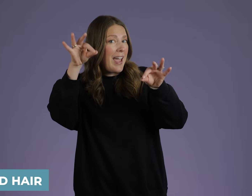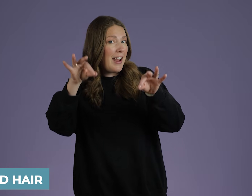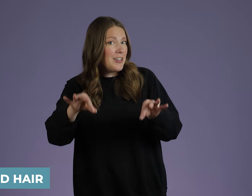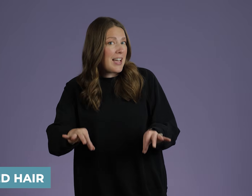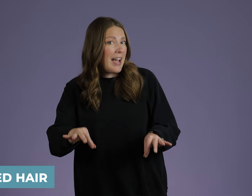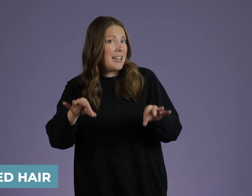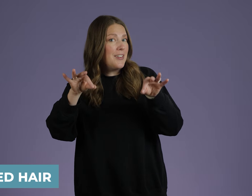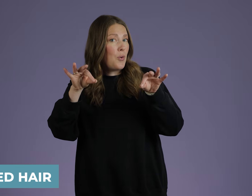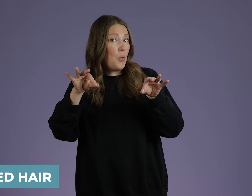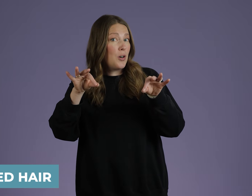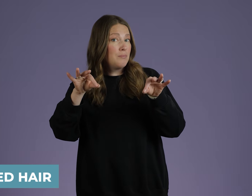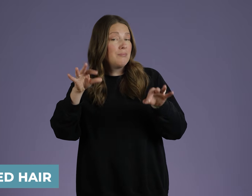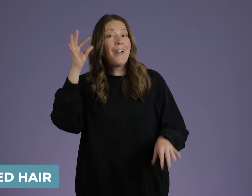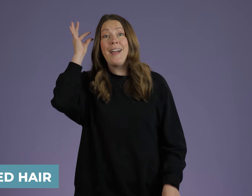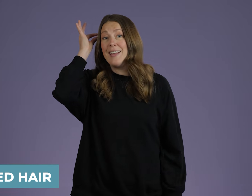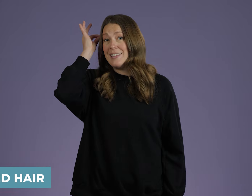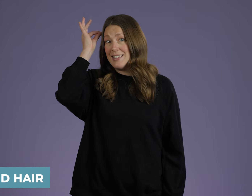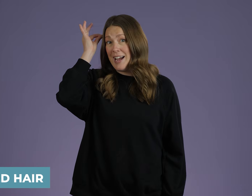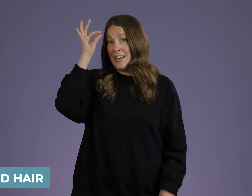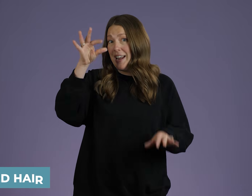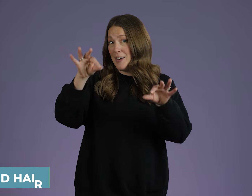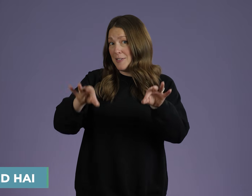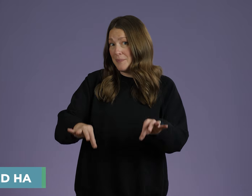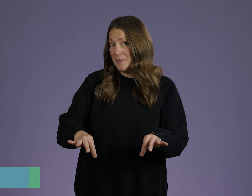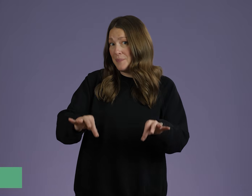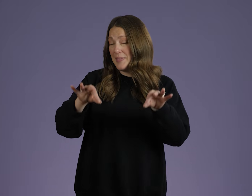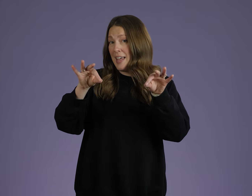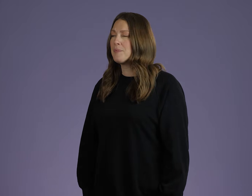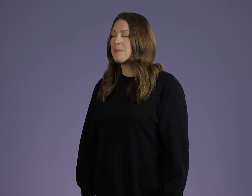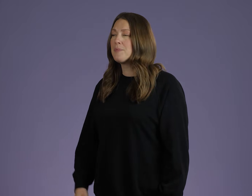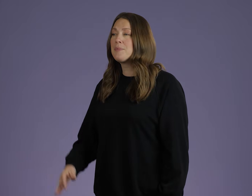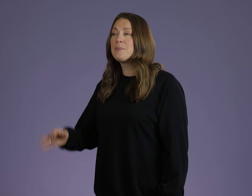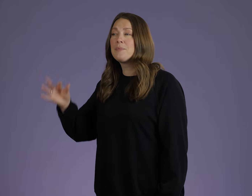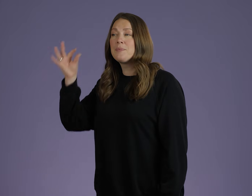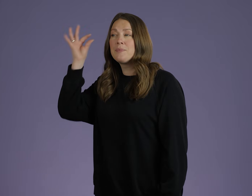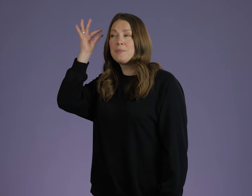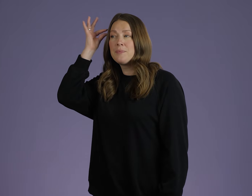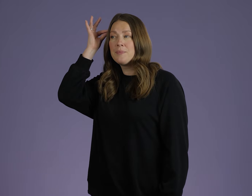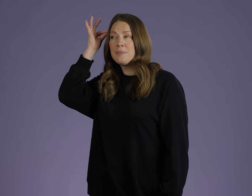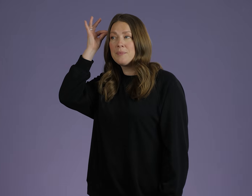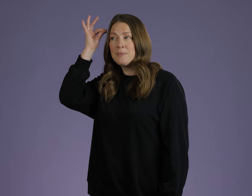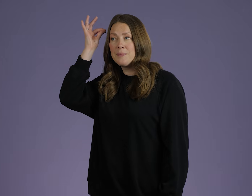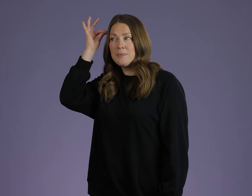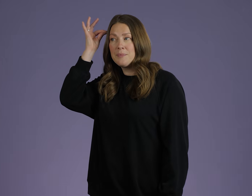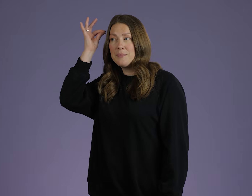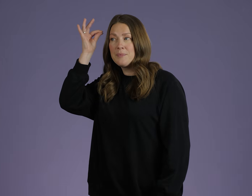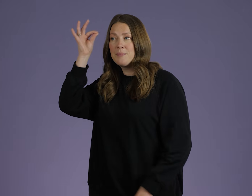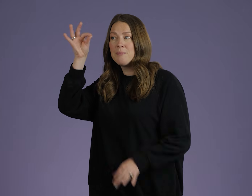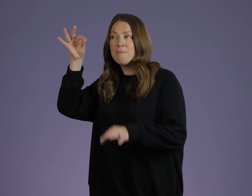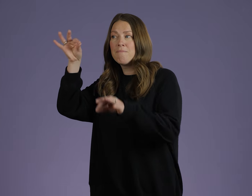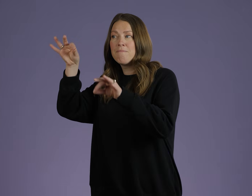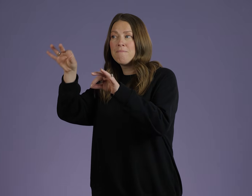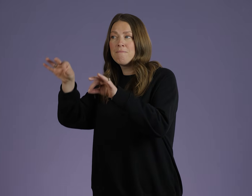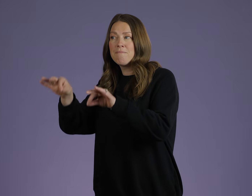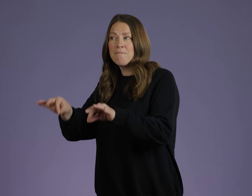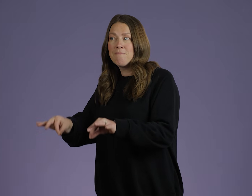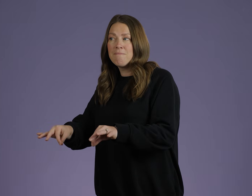Hair dye or dyed hair. The idea is showing your hair and then dipping